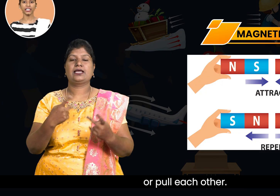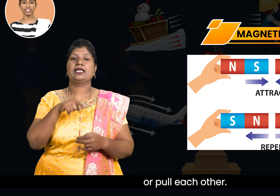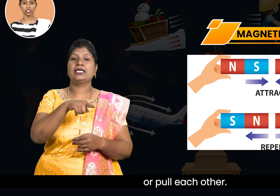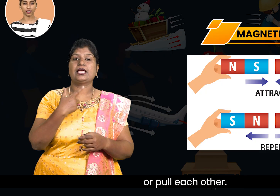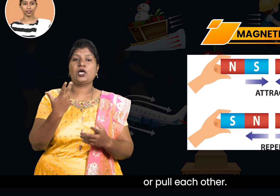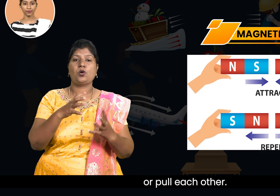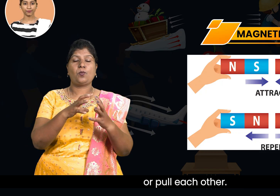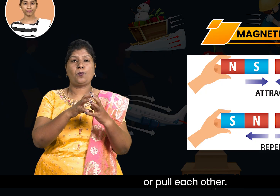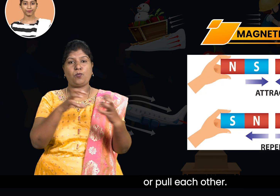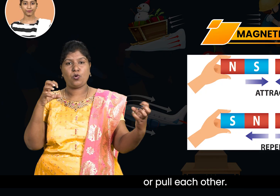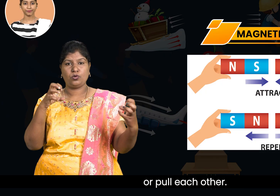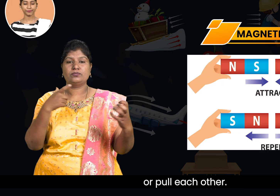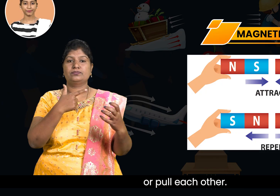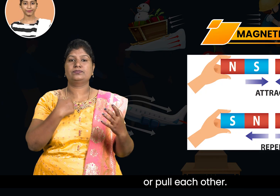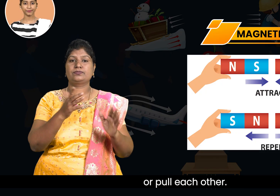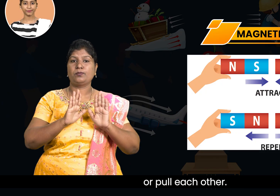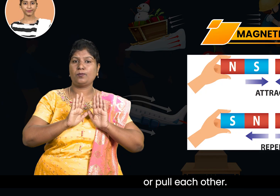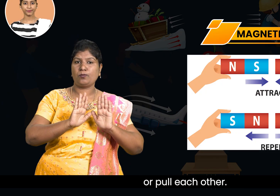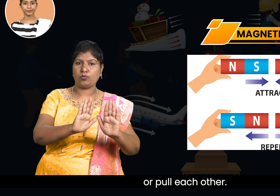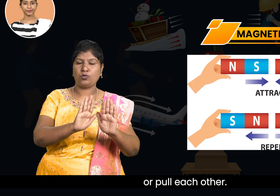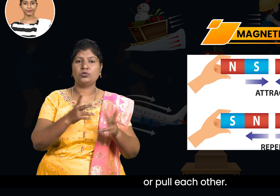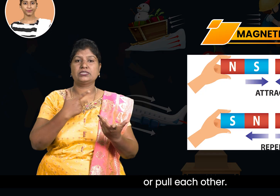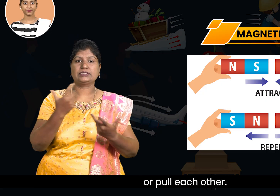pull each other,